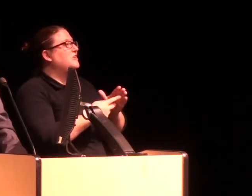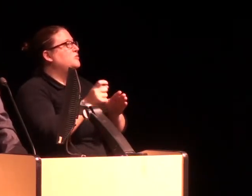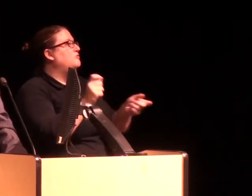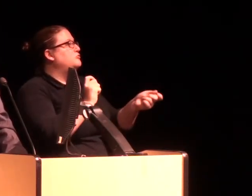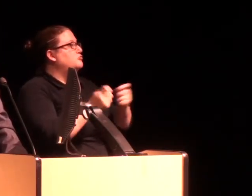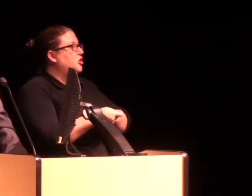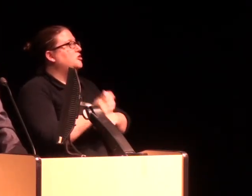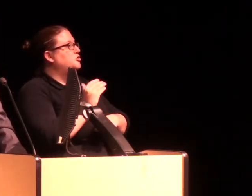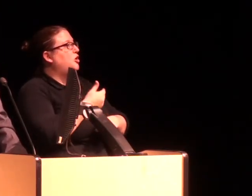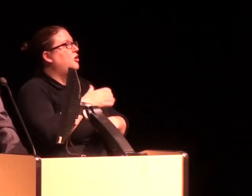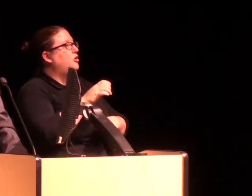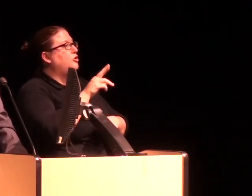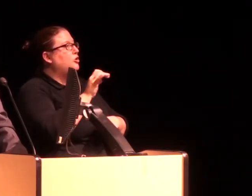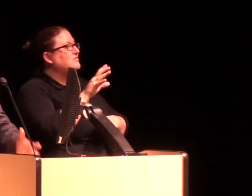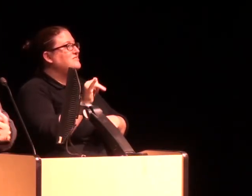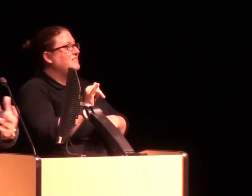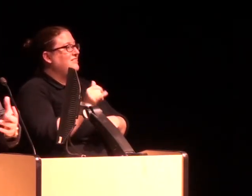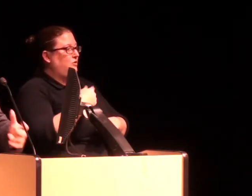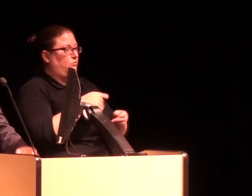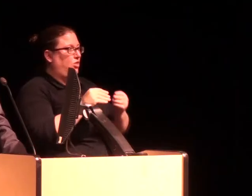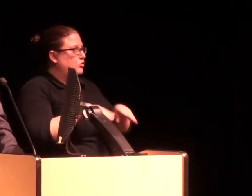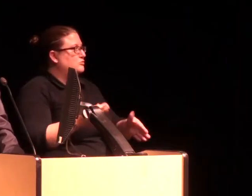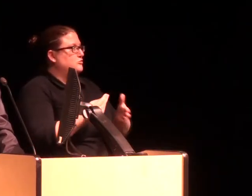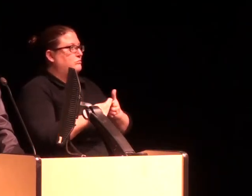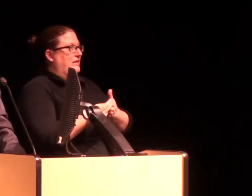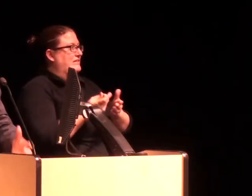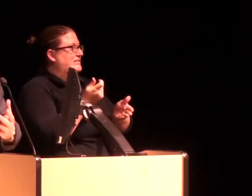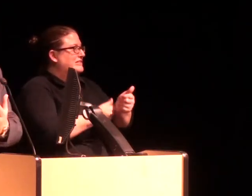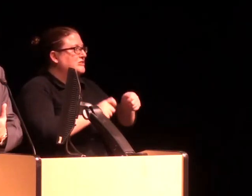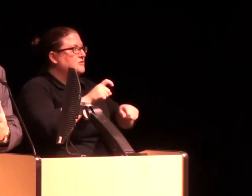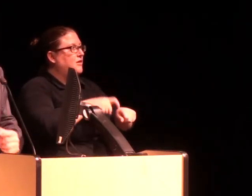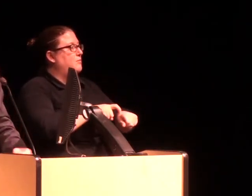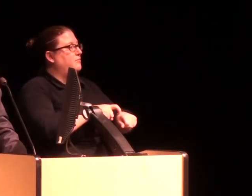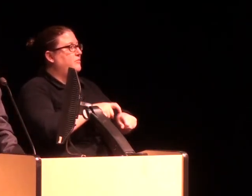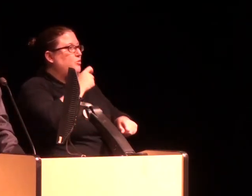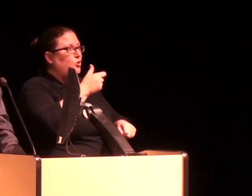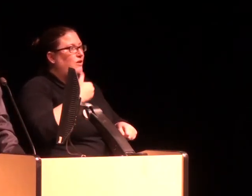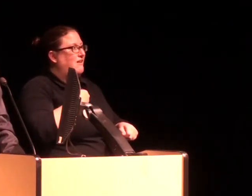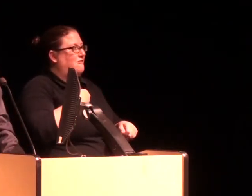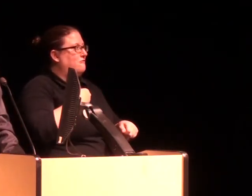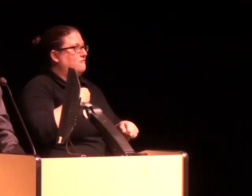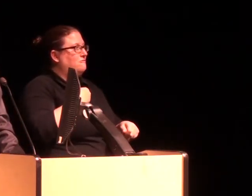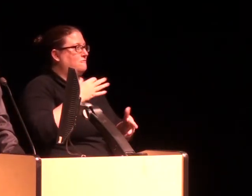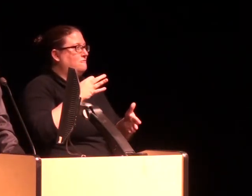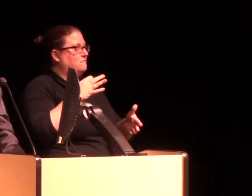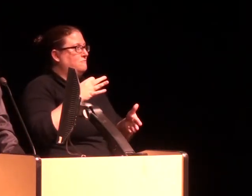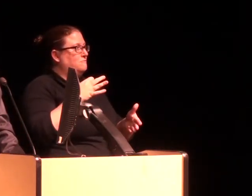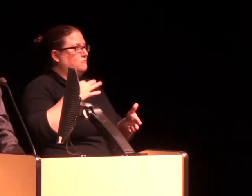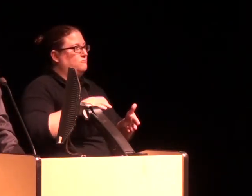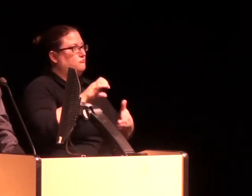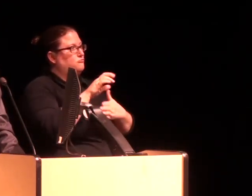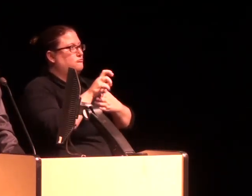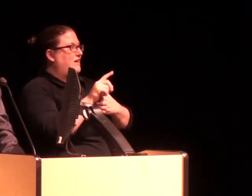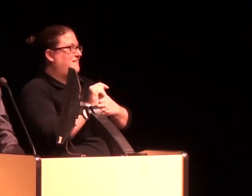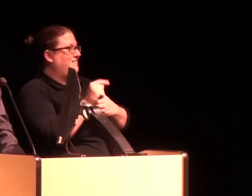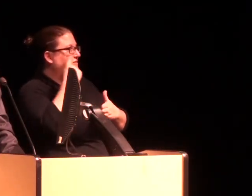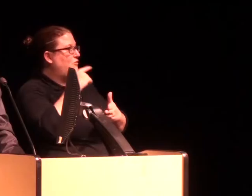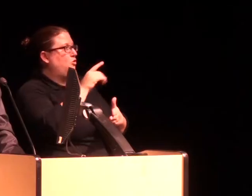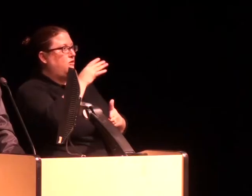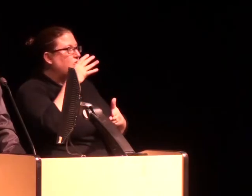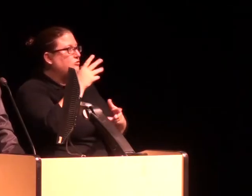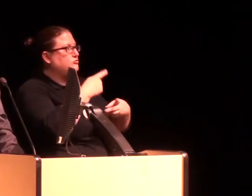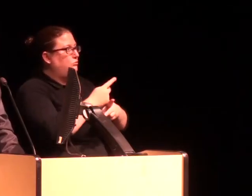currency, and we lost money in all those changes. We don't have credits for agricultural products